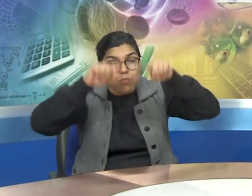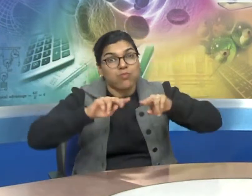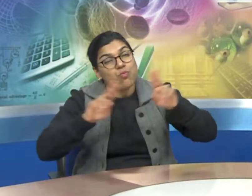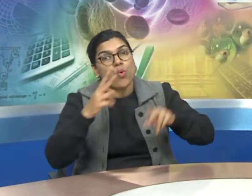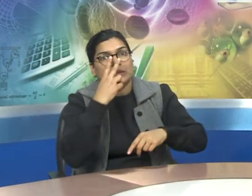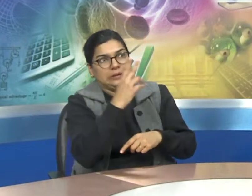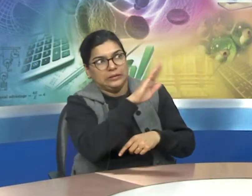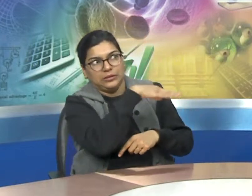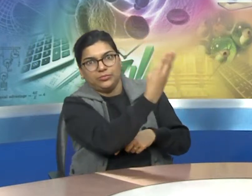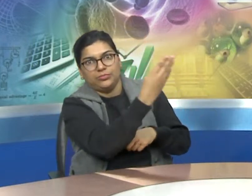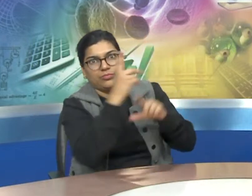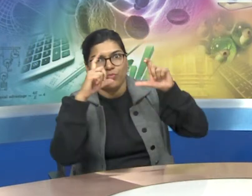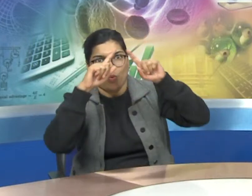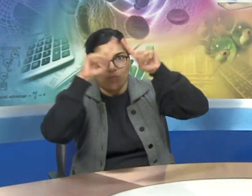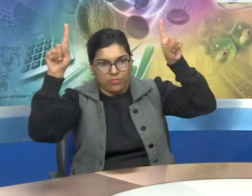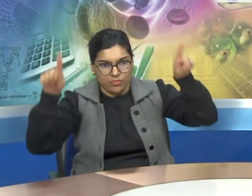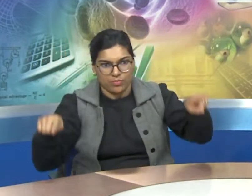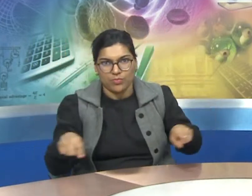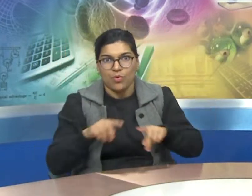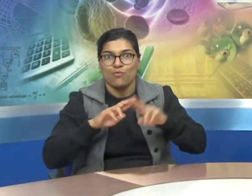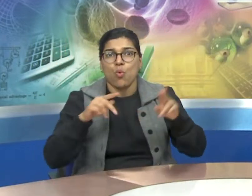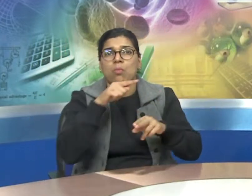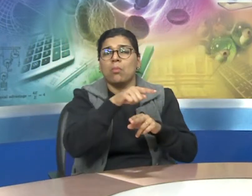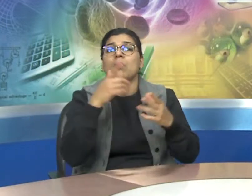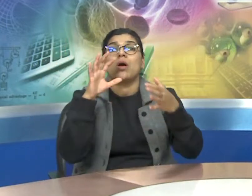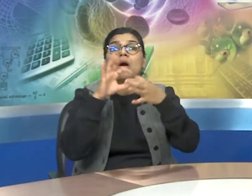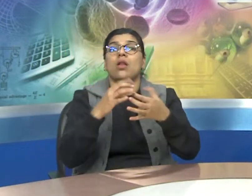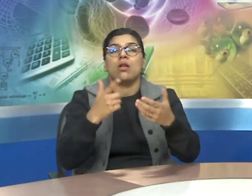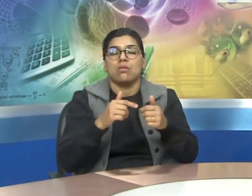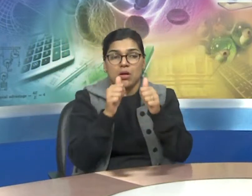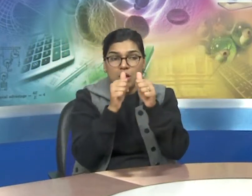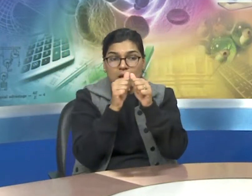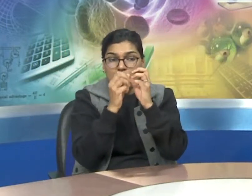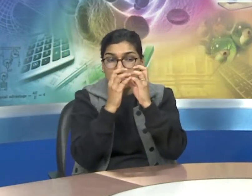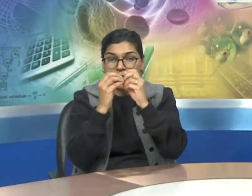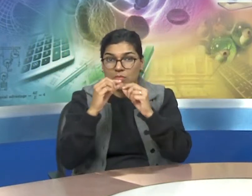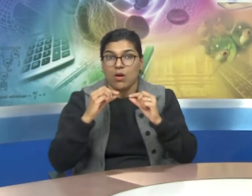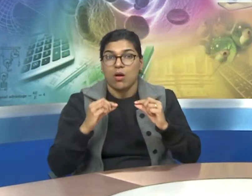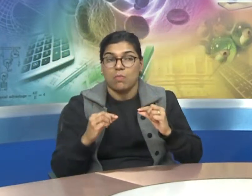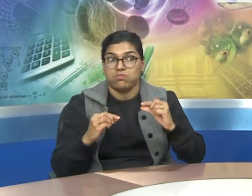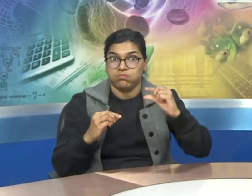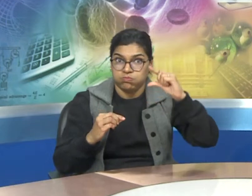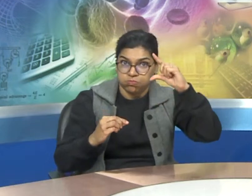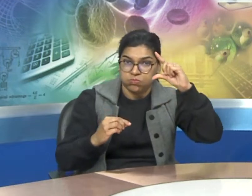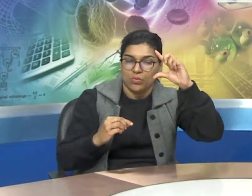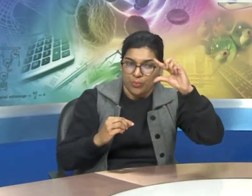do various modifications in your slide. When you will click on this copy button, then